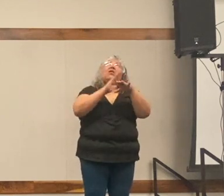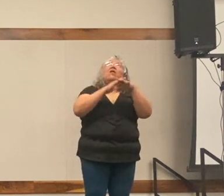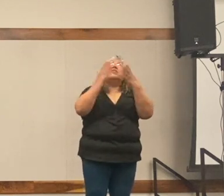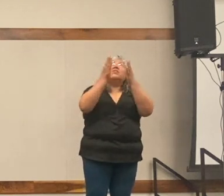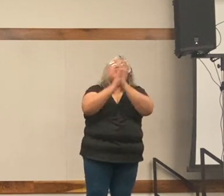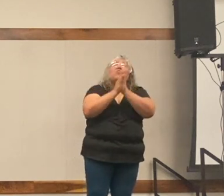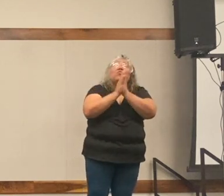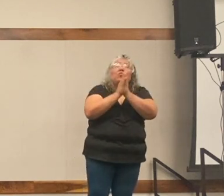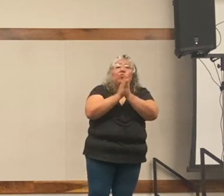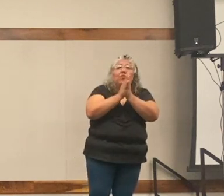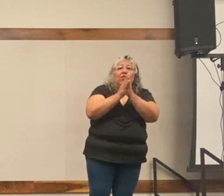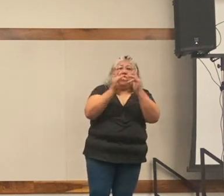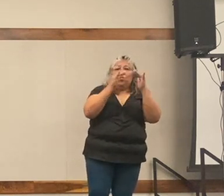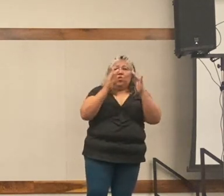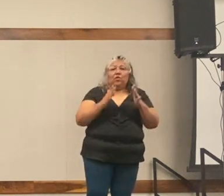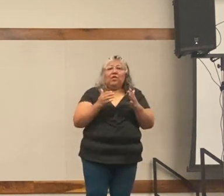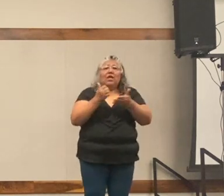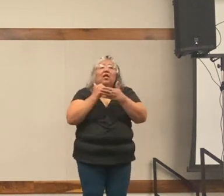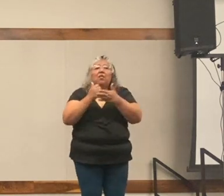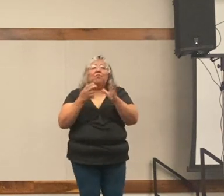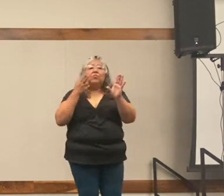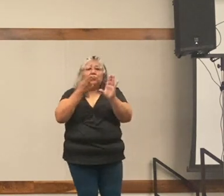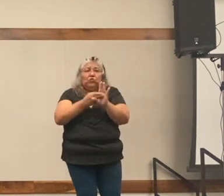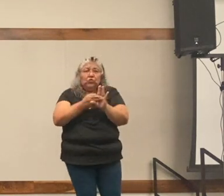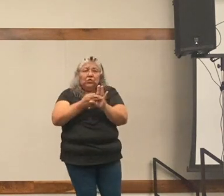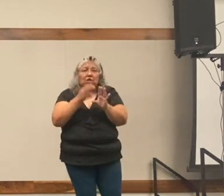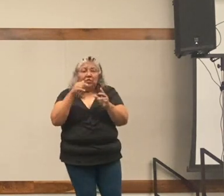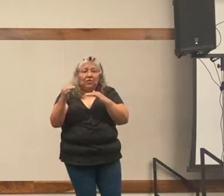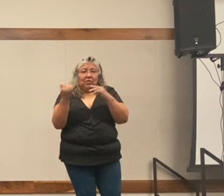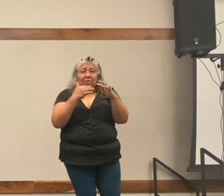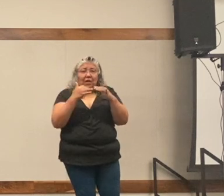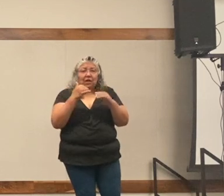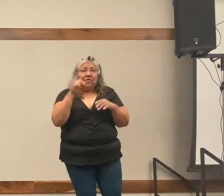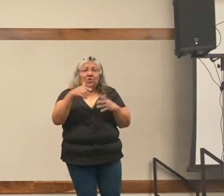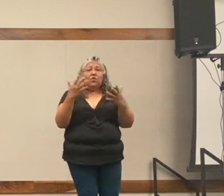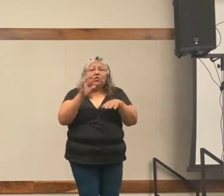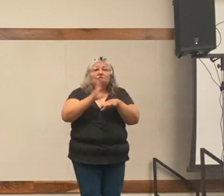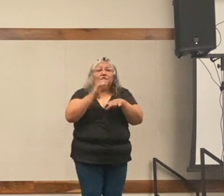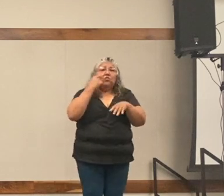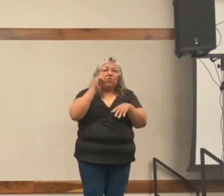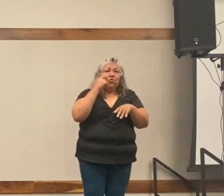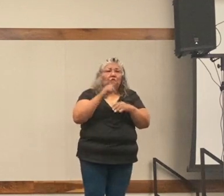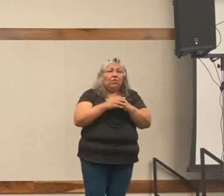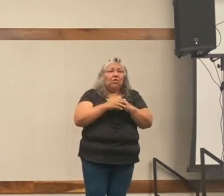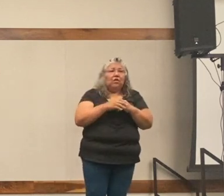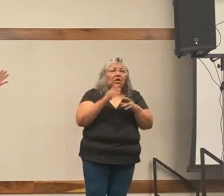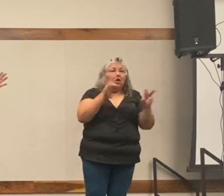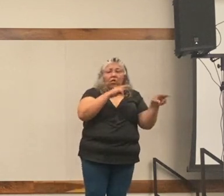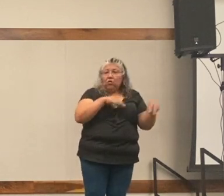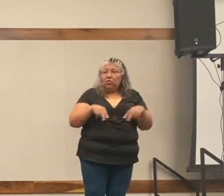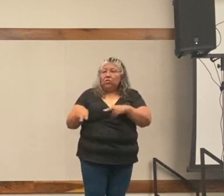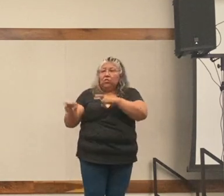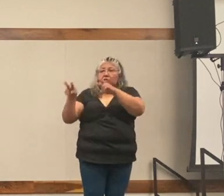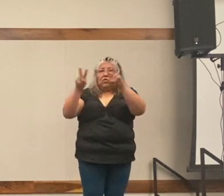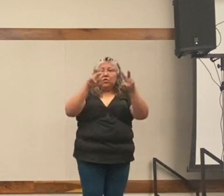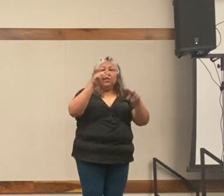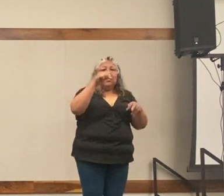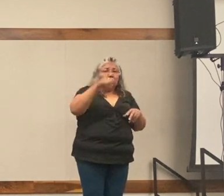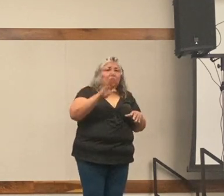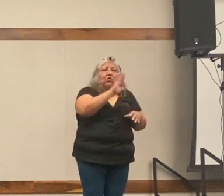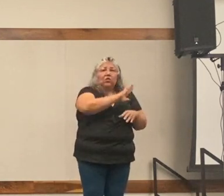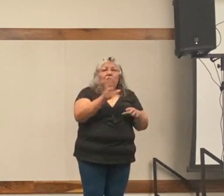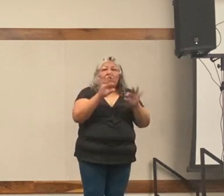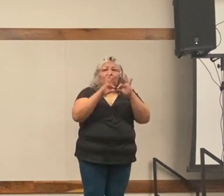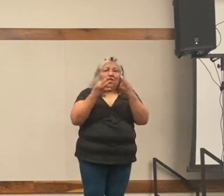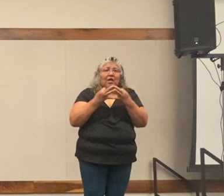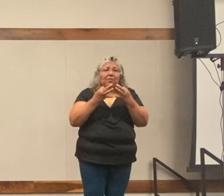some prayer warriors and have them join you in this battle. That's what the church is here for. Look around you. This is your family. So